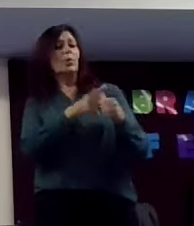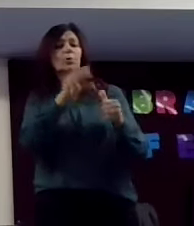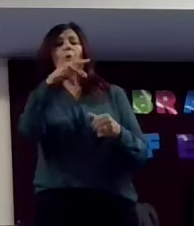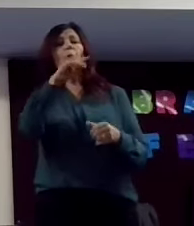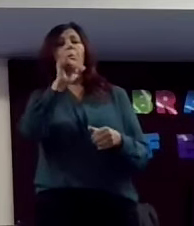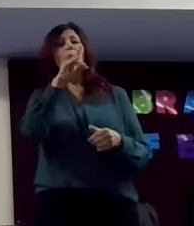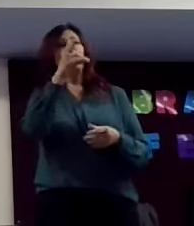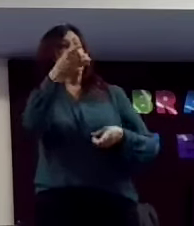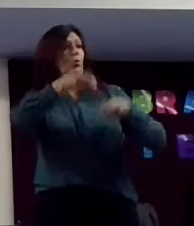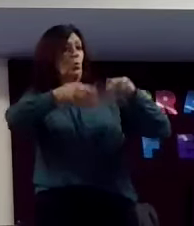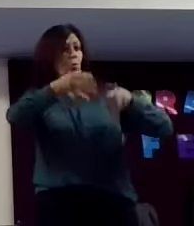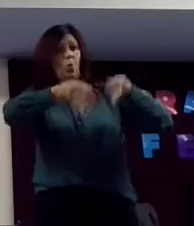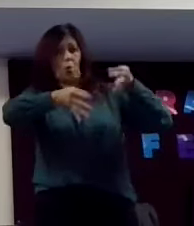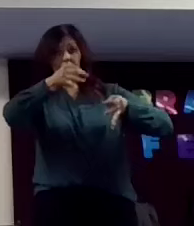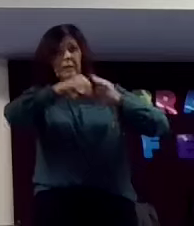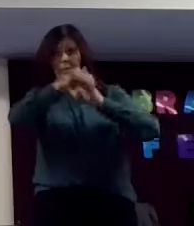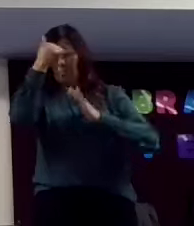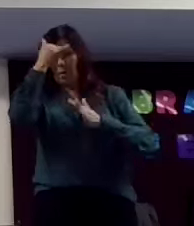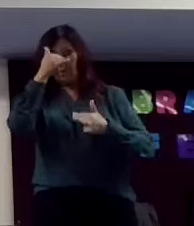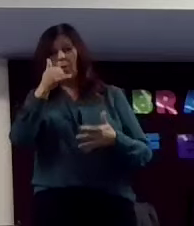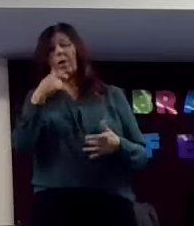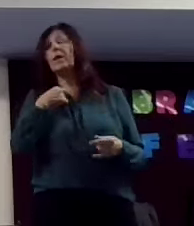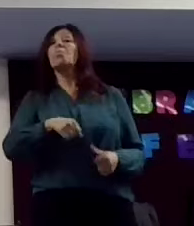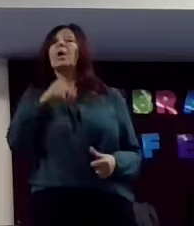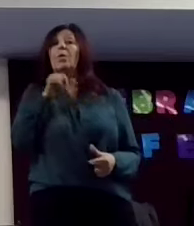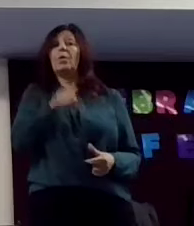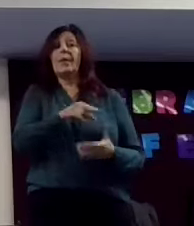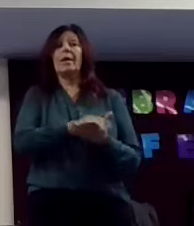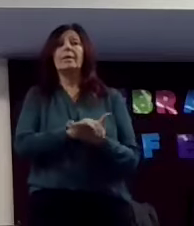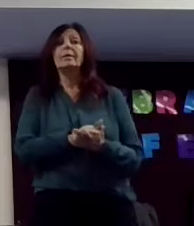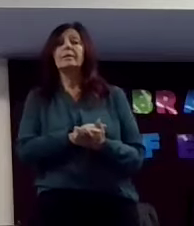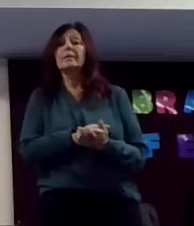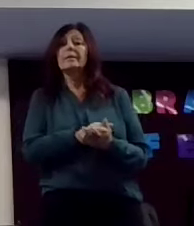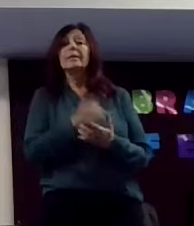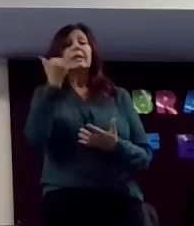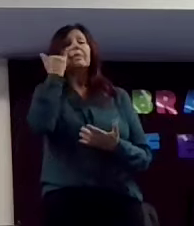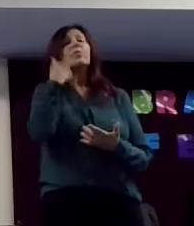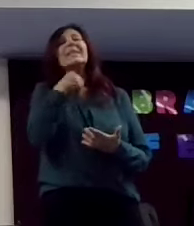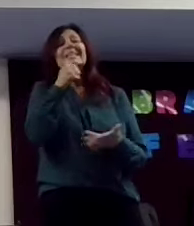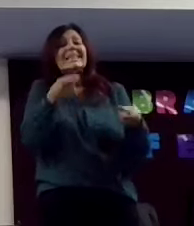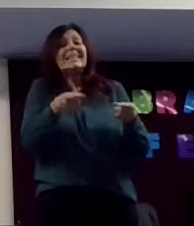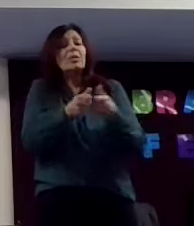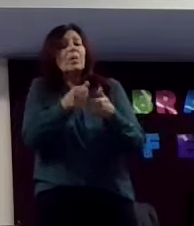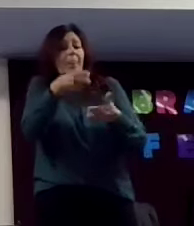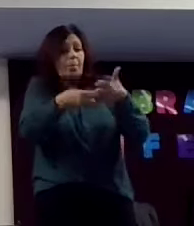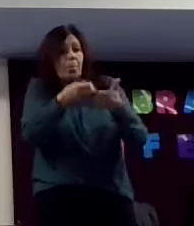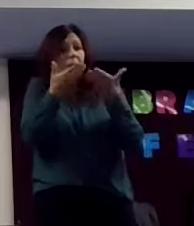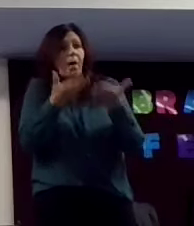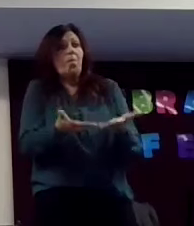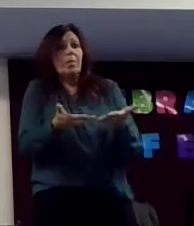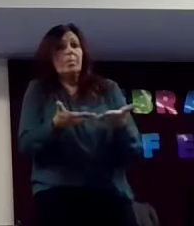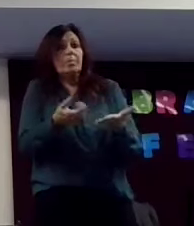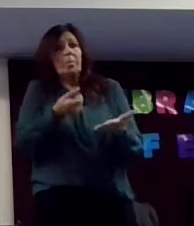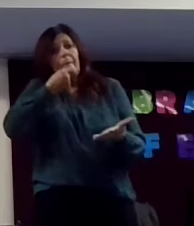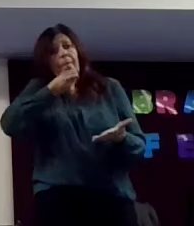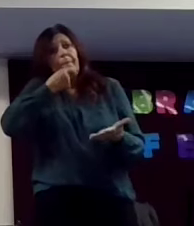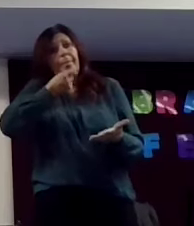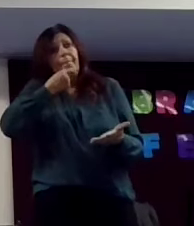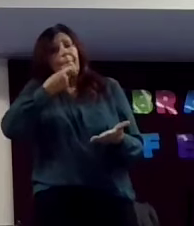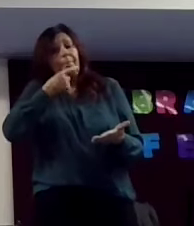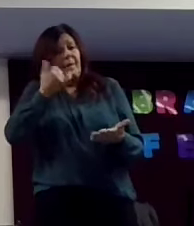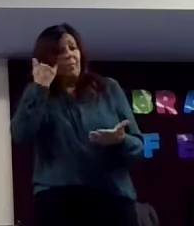opioid court in this country, in Buffalo, New York. And I'm very proud of that, because if we didn't deal with the problem that people with